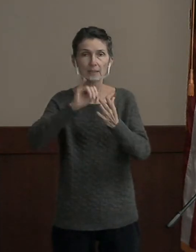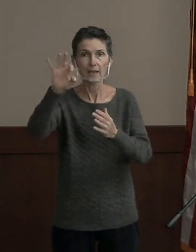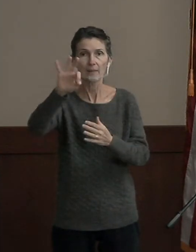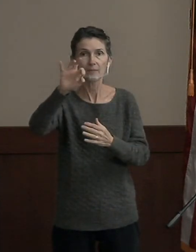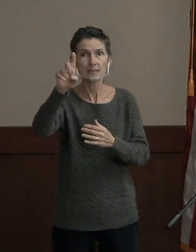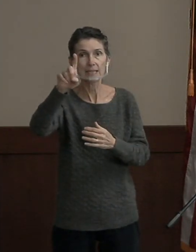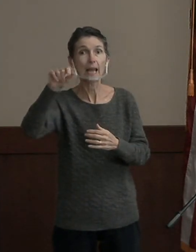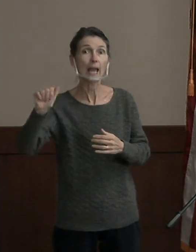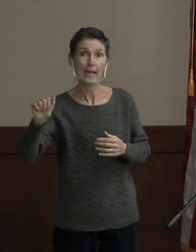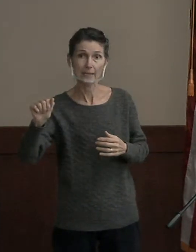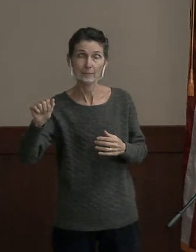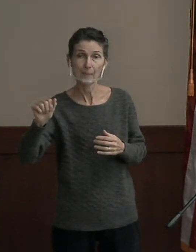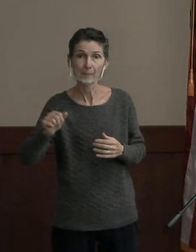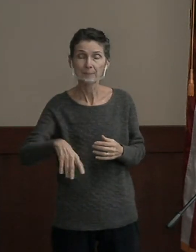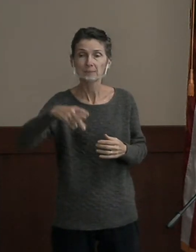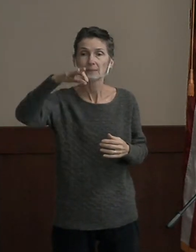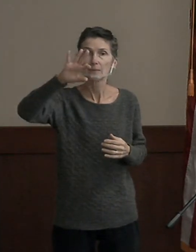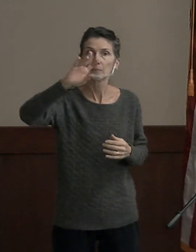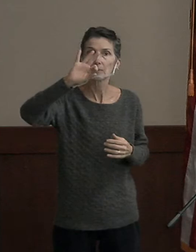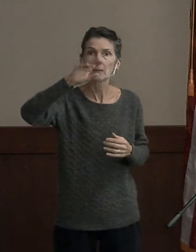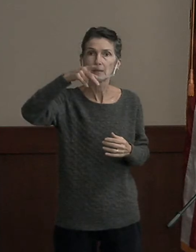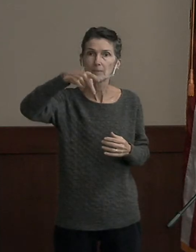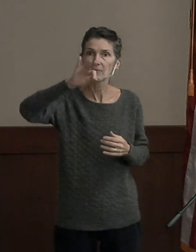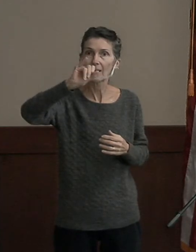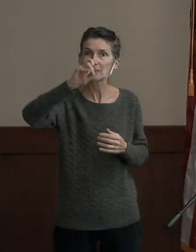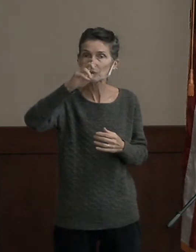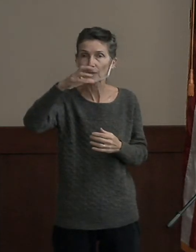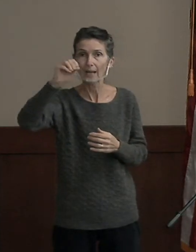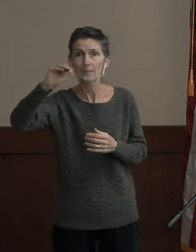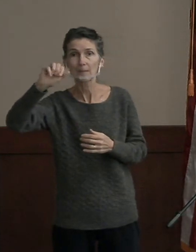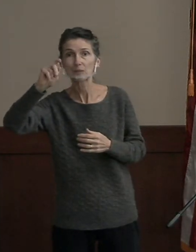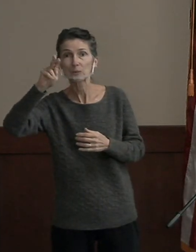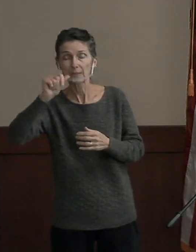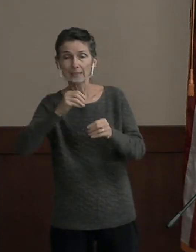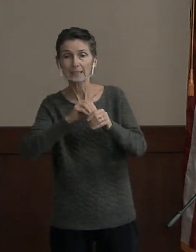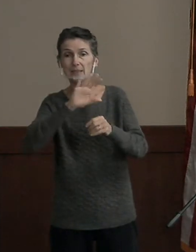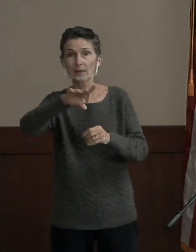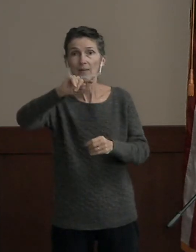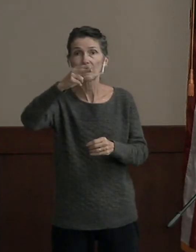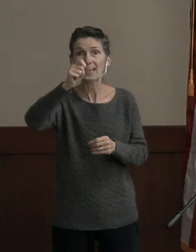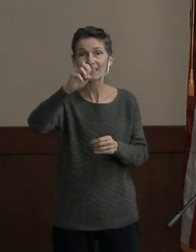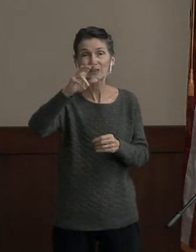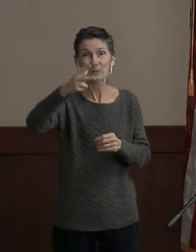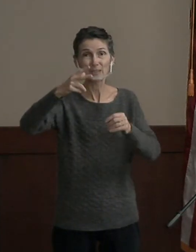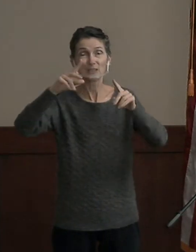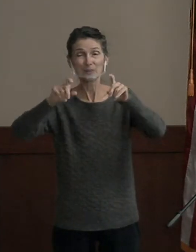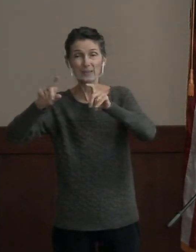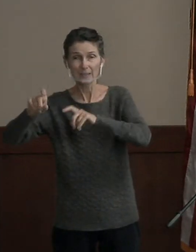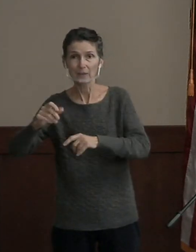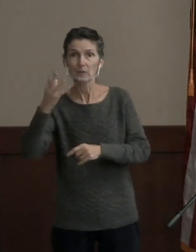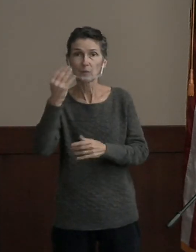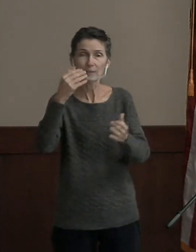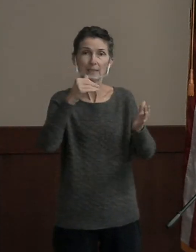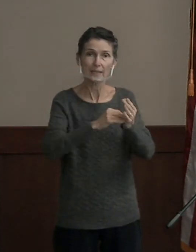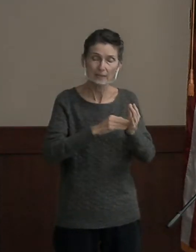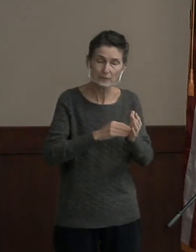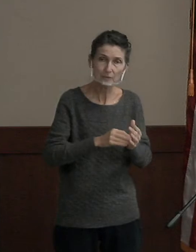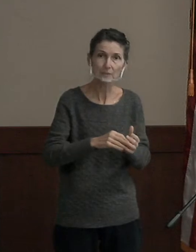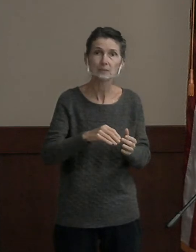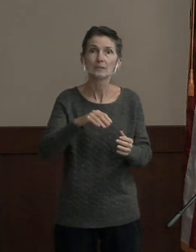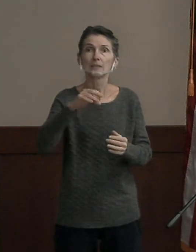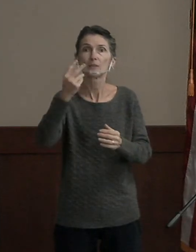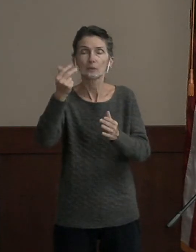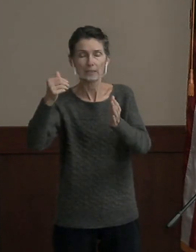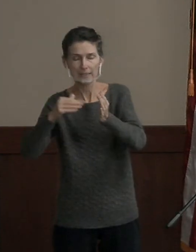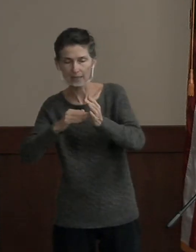FDA. Pfizer and Moderna in their phase 3 trials each had 44,000 and 30,000 participants